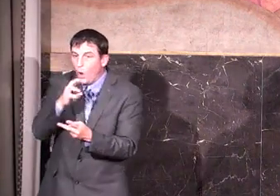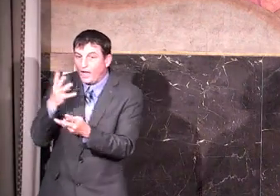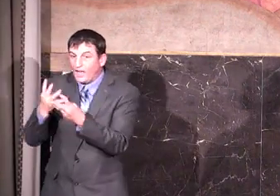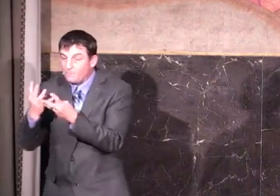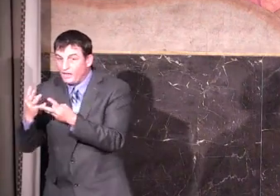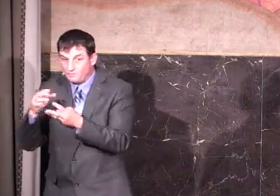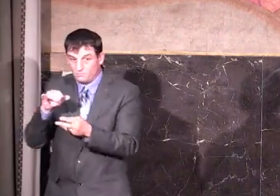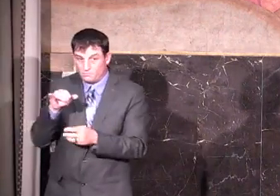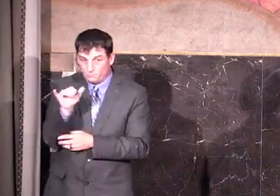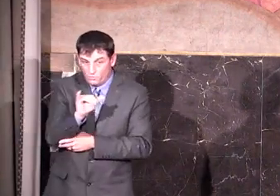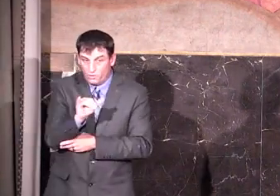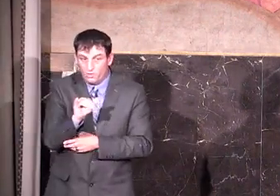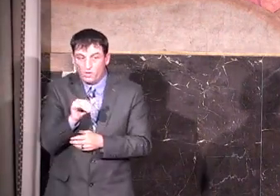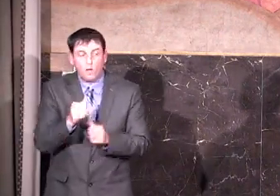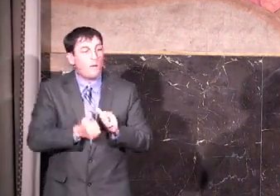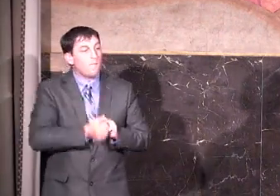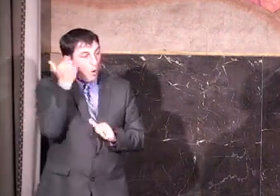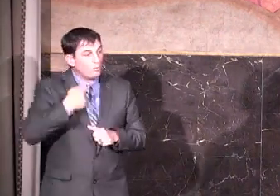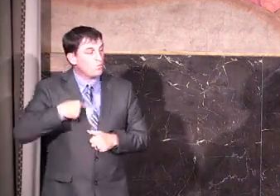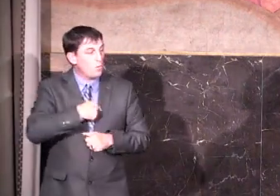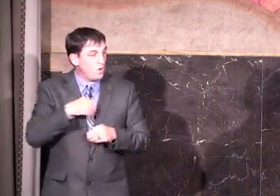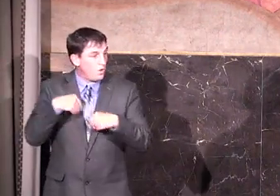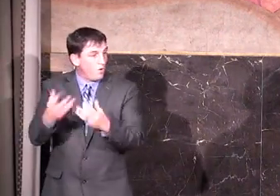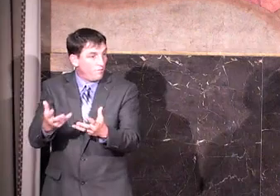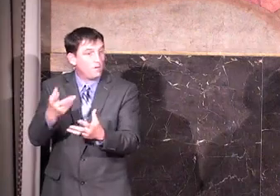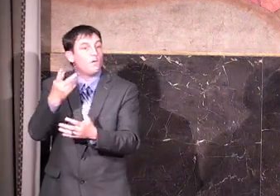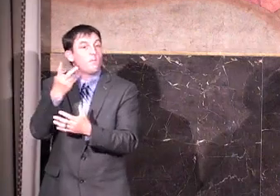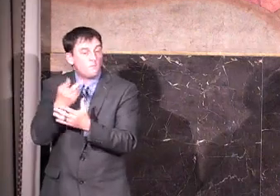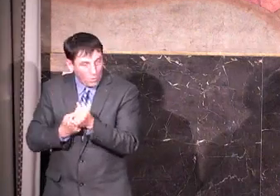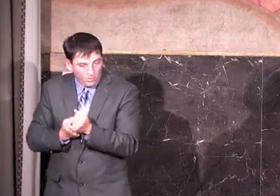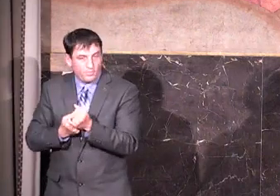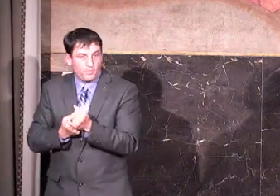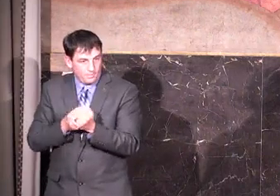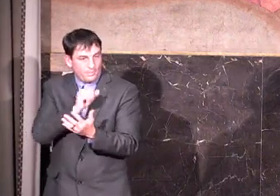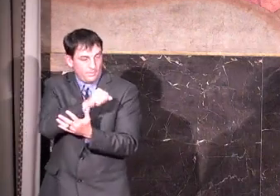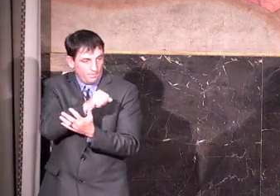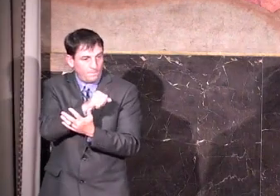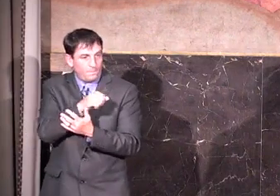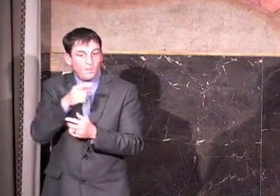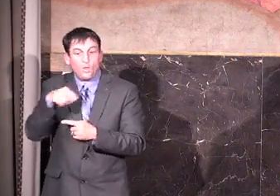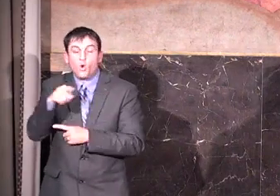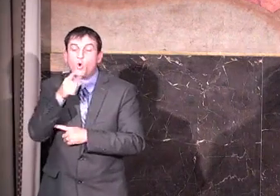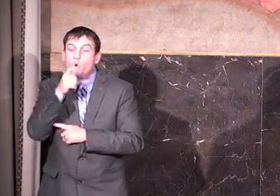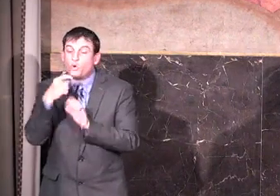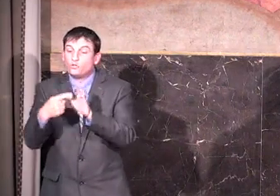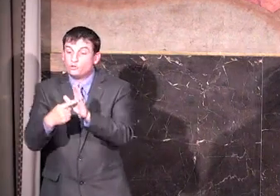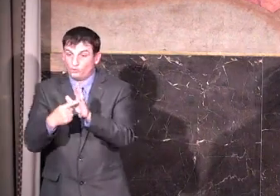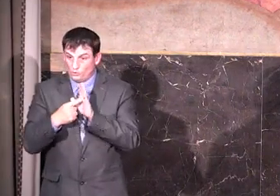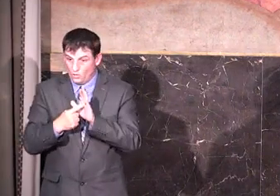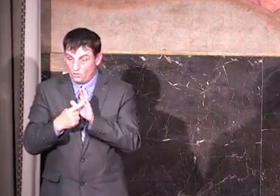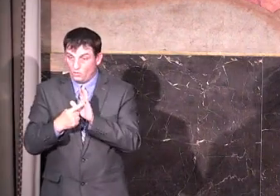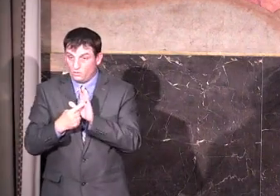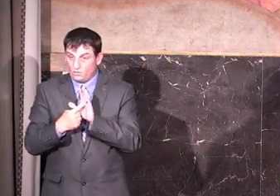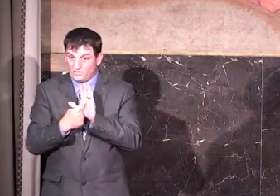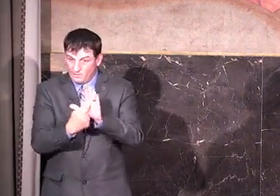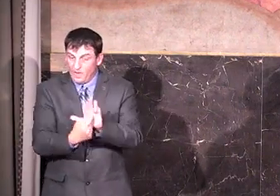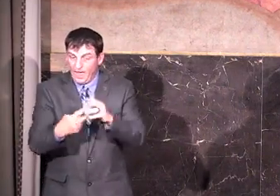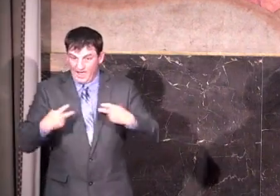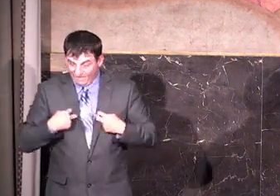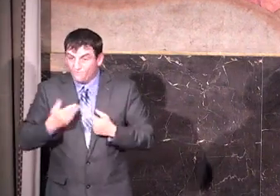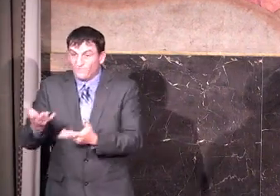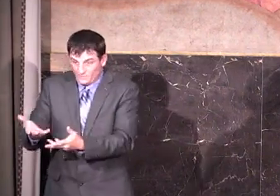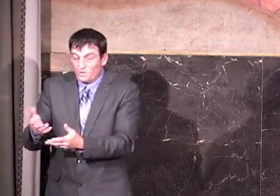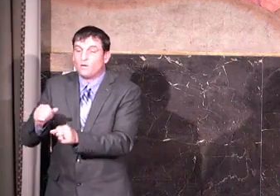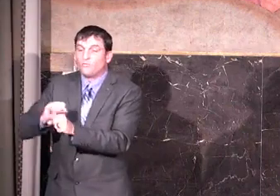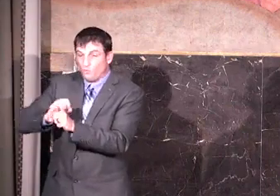Yeah, most often we're offering testing to both individuals, certainly symptomatic, and at times, we can't force,